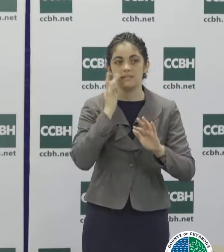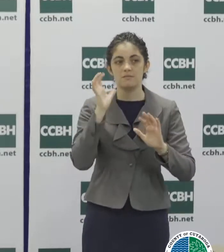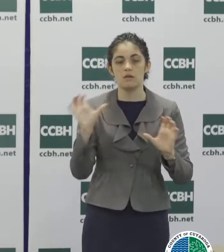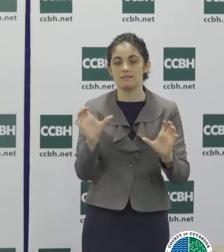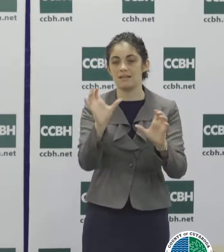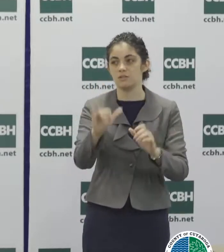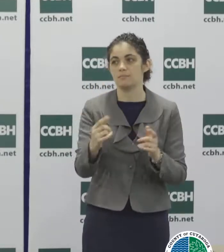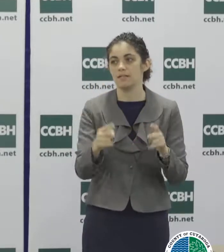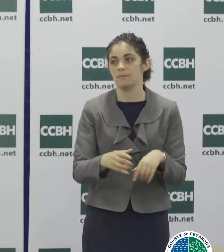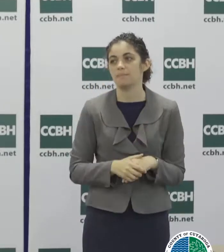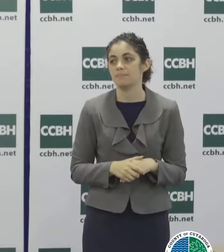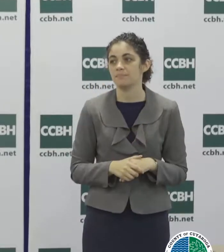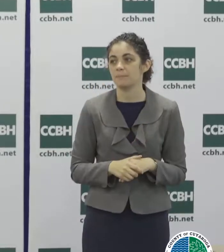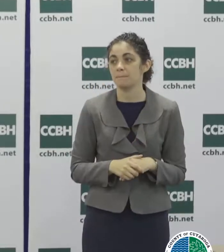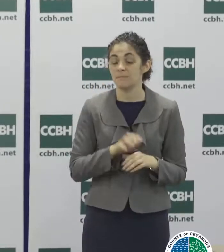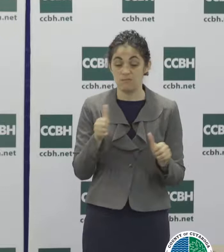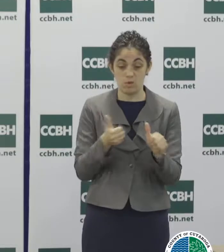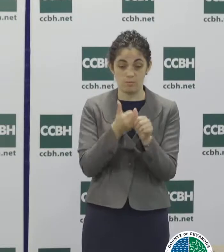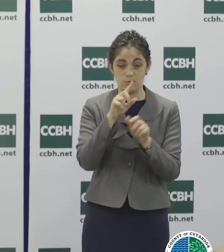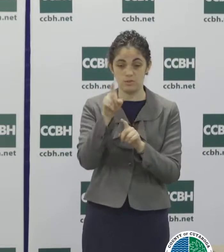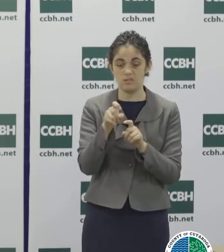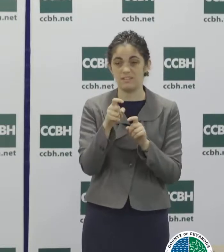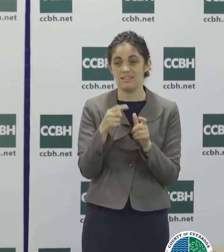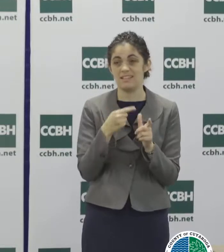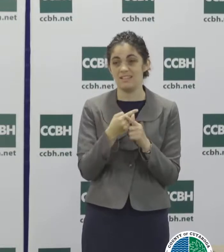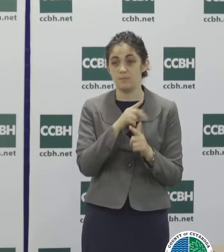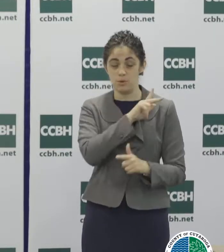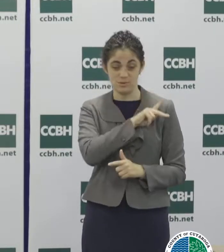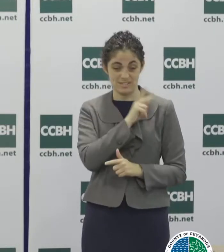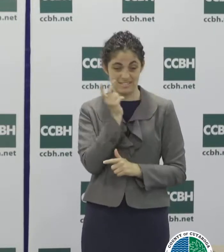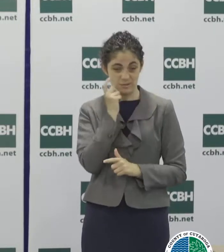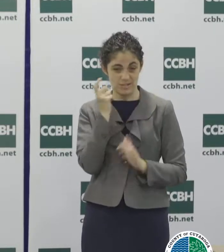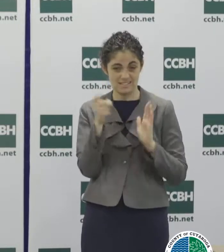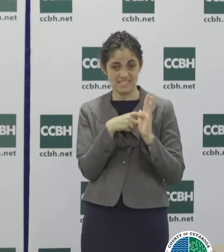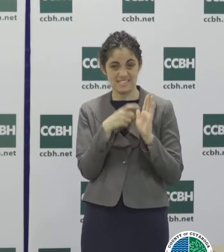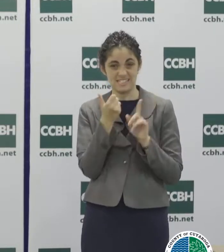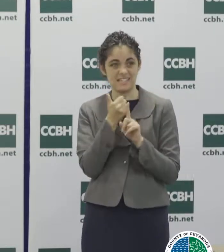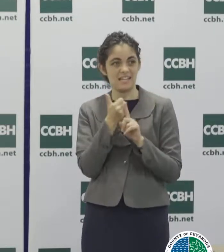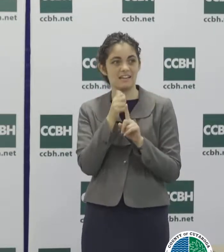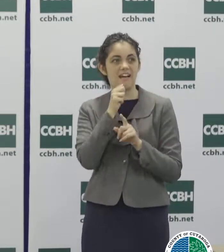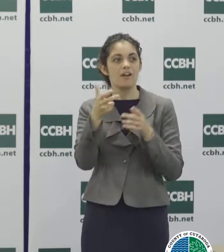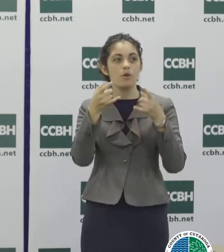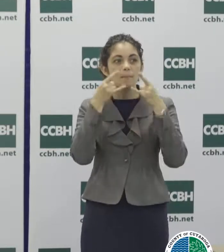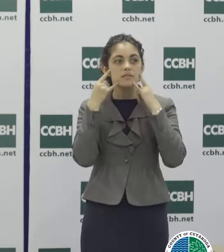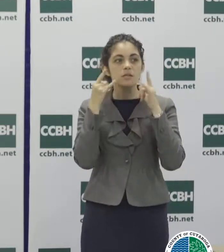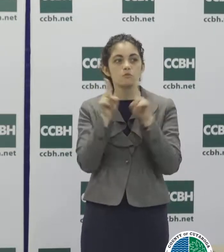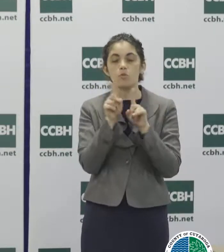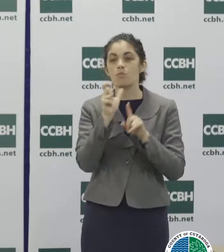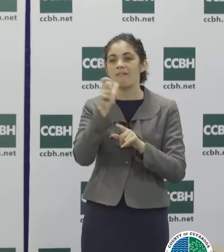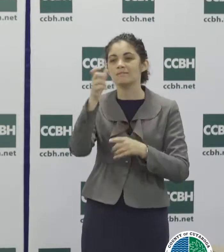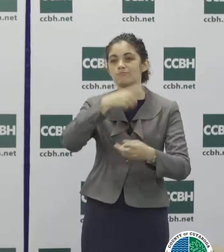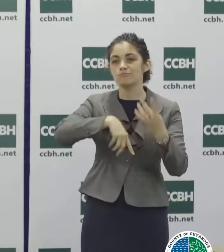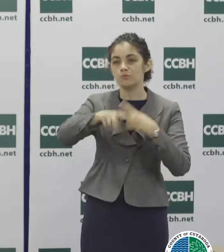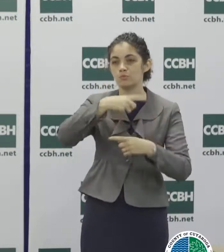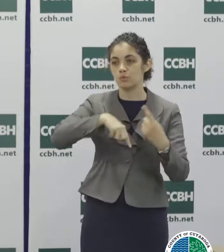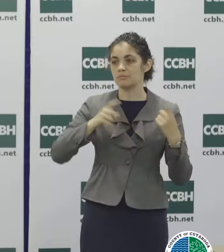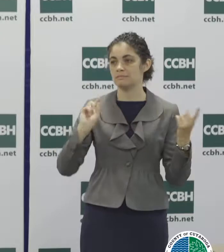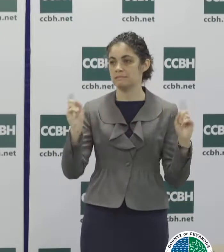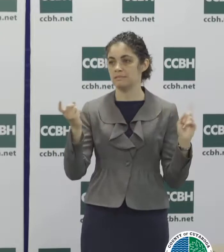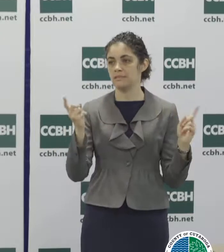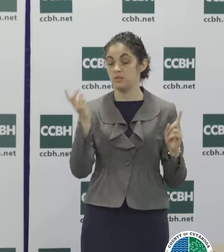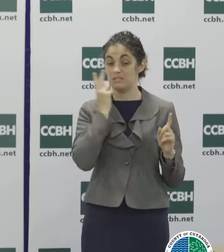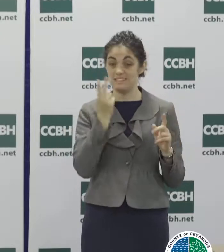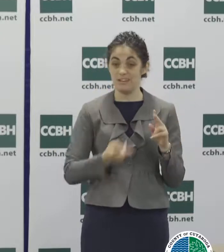actions? Yeah, so Corey's follow-up question is that she's personally witnessing a lot of people not wearing masks and not social distancing, and are we expecting